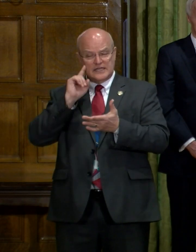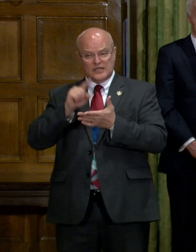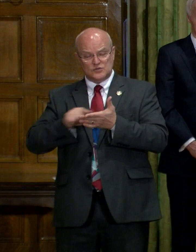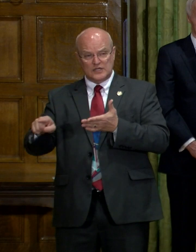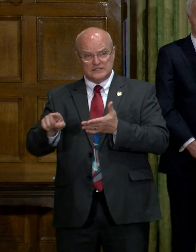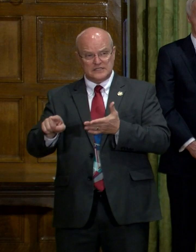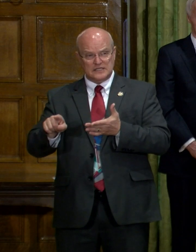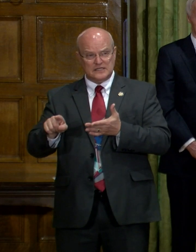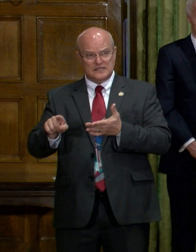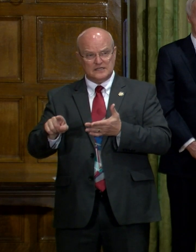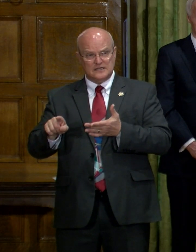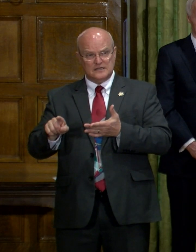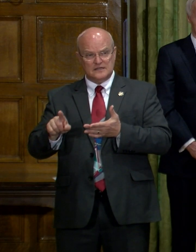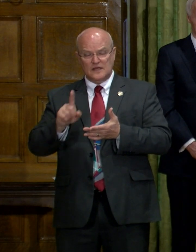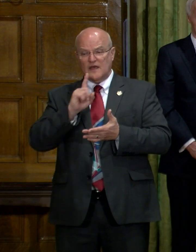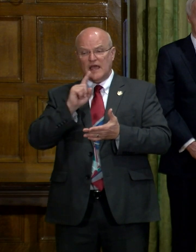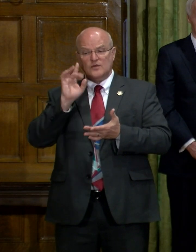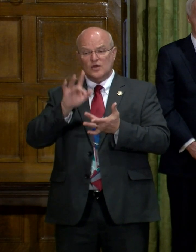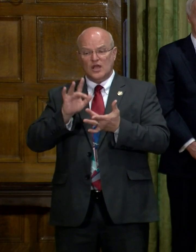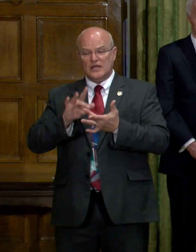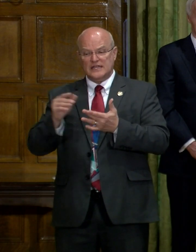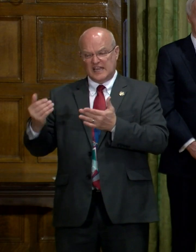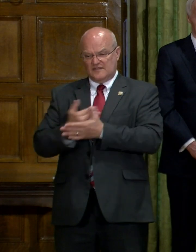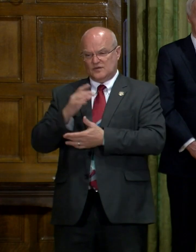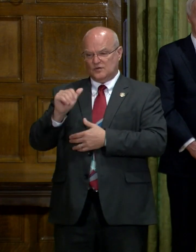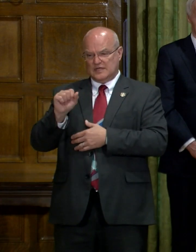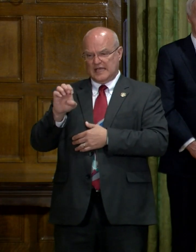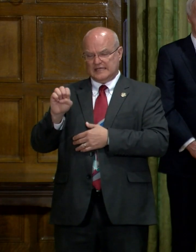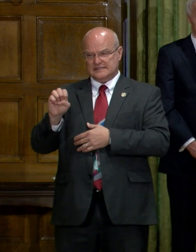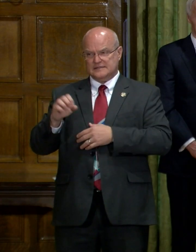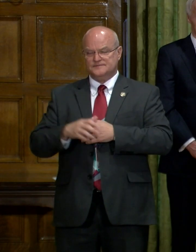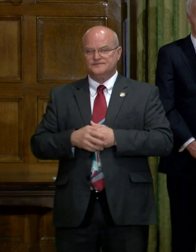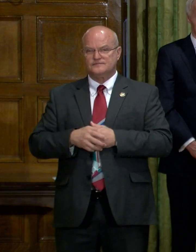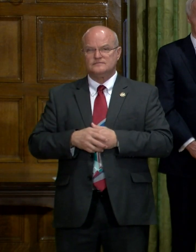tracing, the actual contact tracing on every new case?